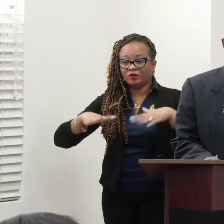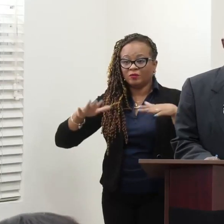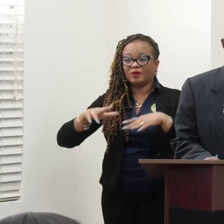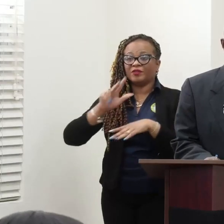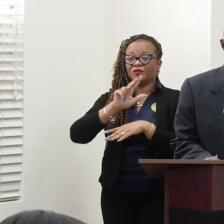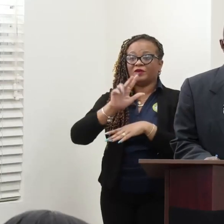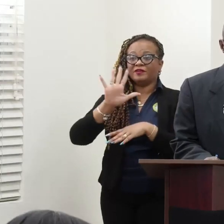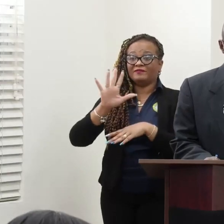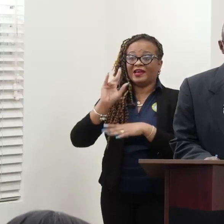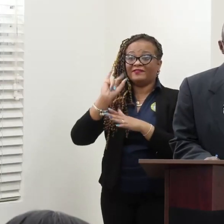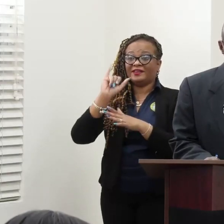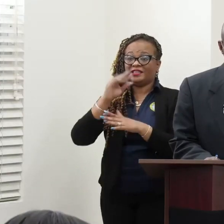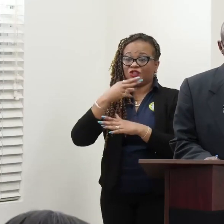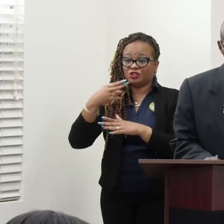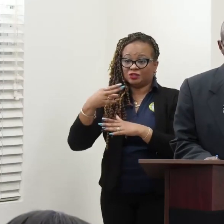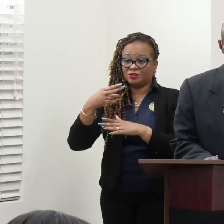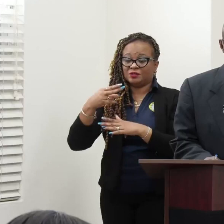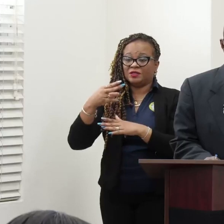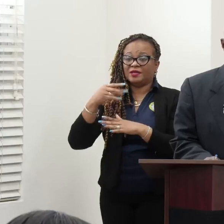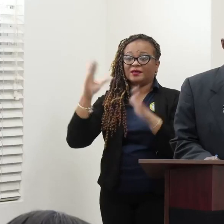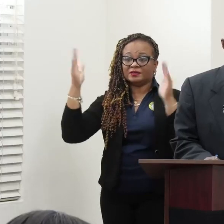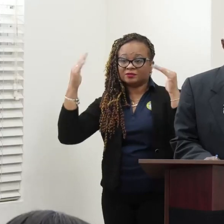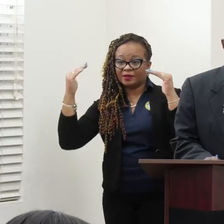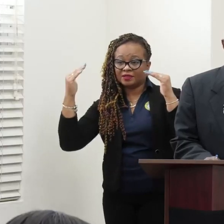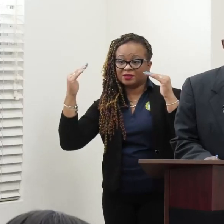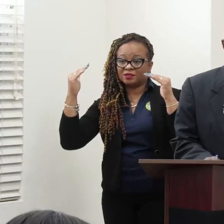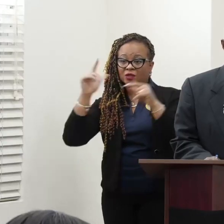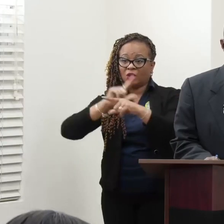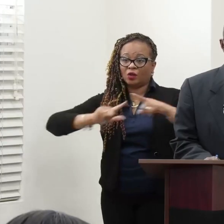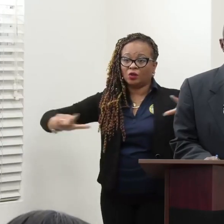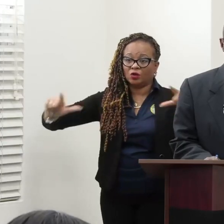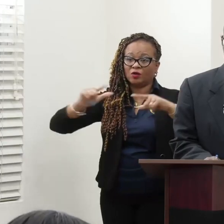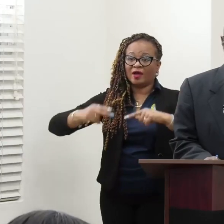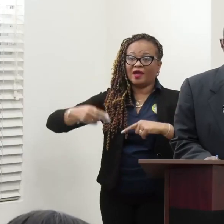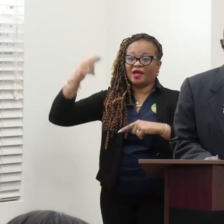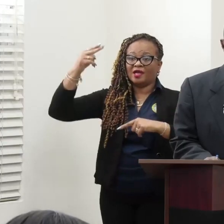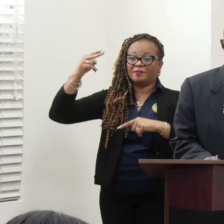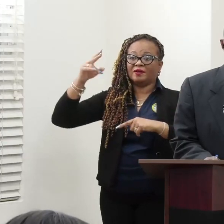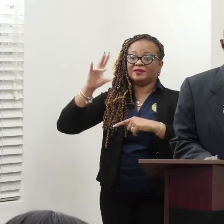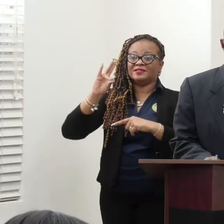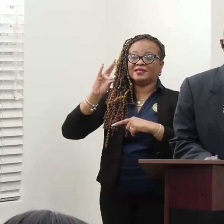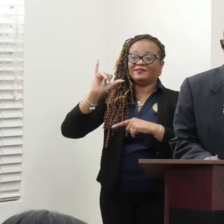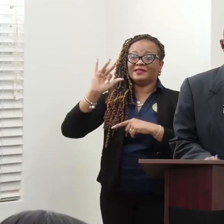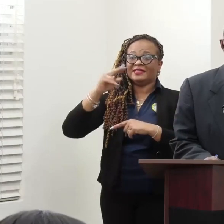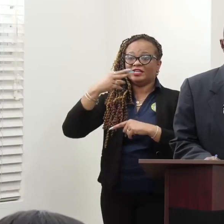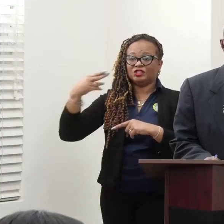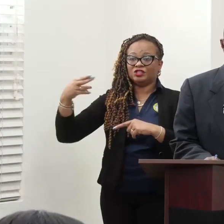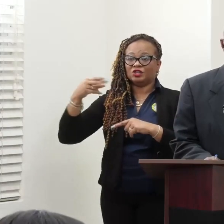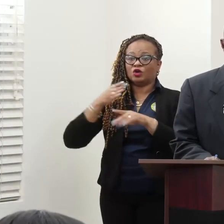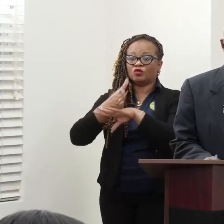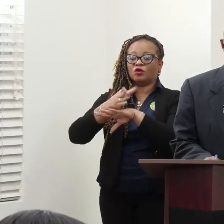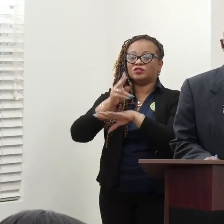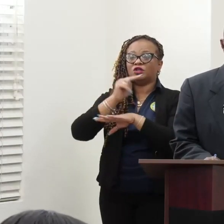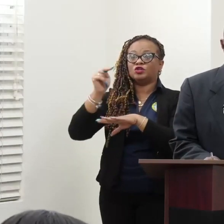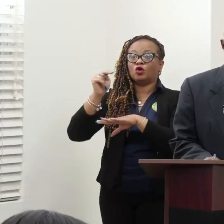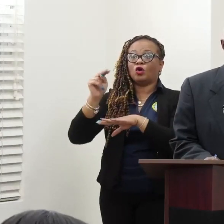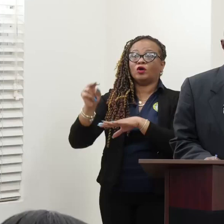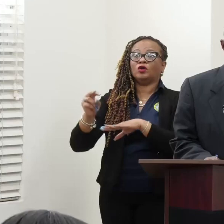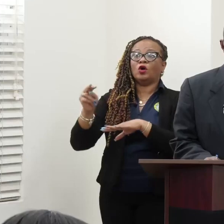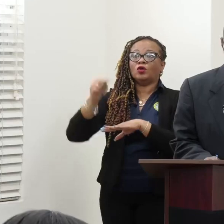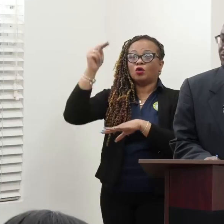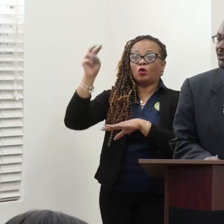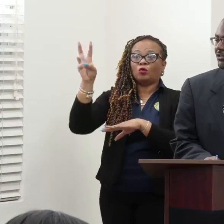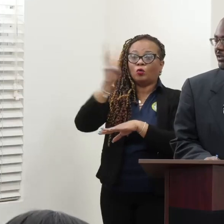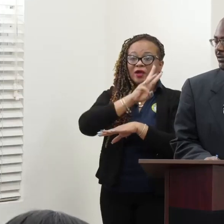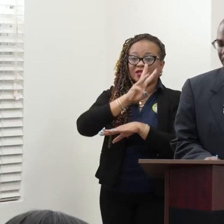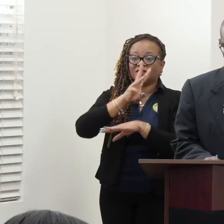3 to 5 inches are expected, with localized higher amounts of 7 inches across the northwest Bahamas from